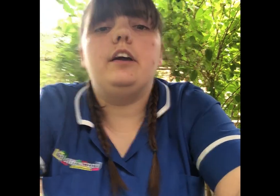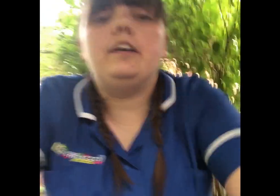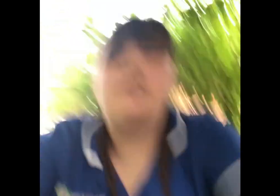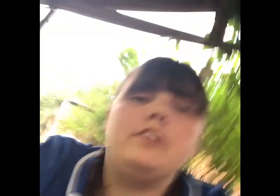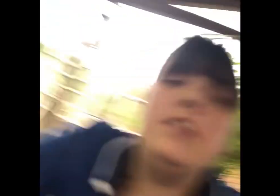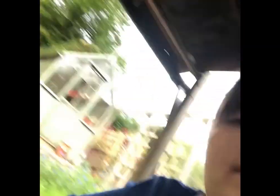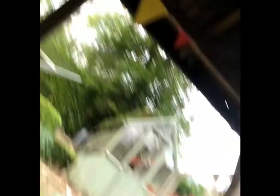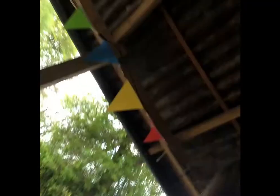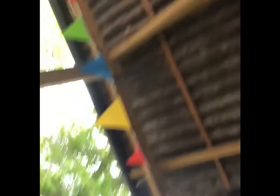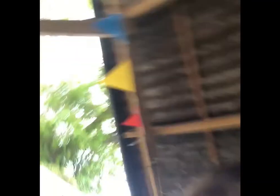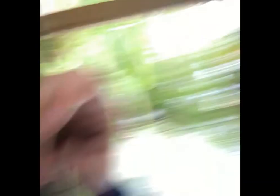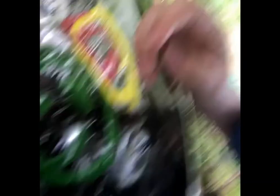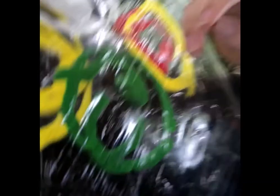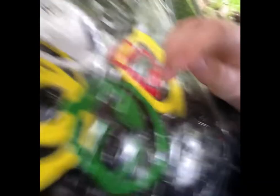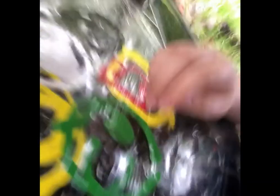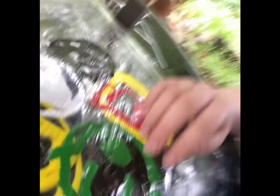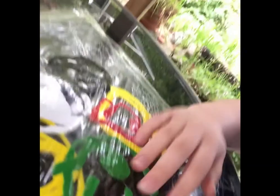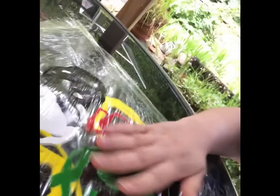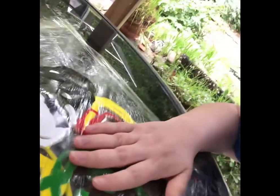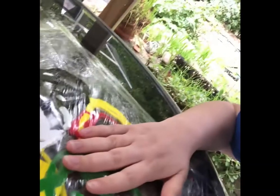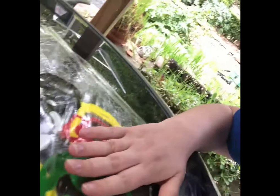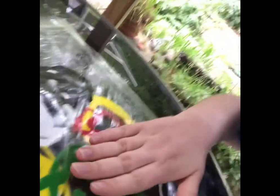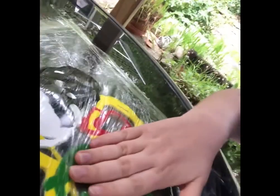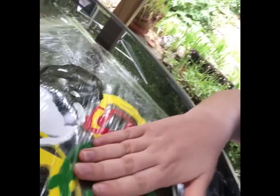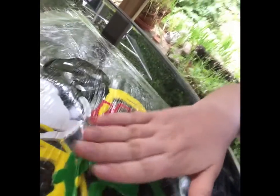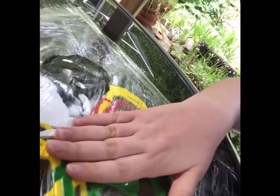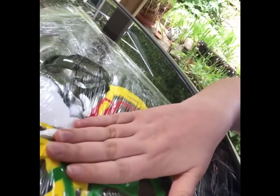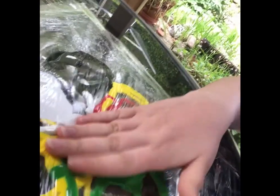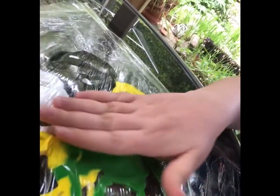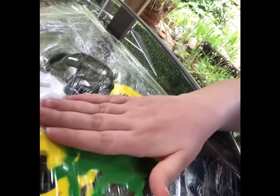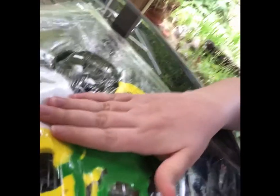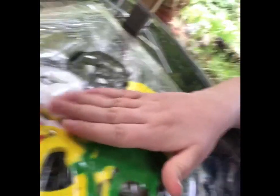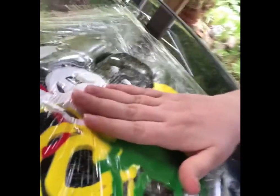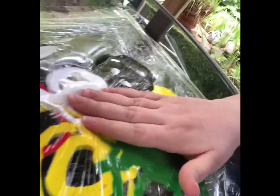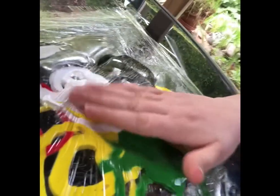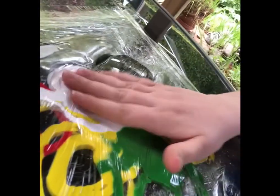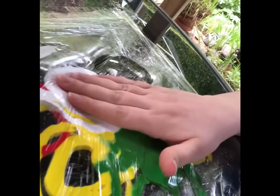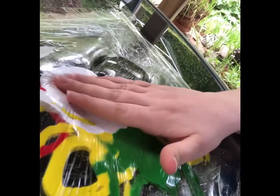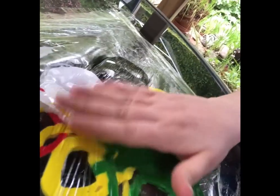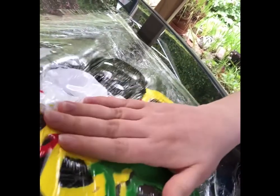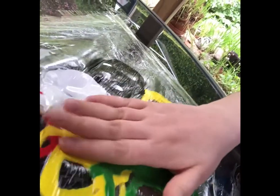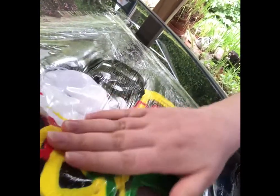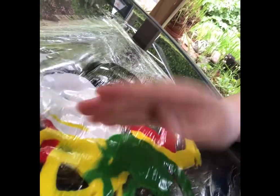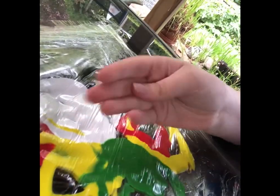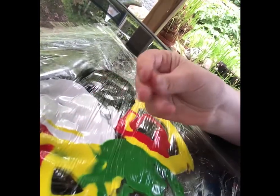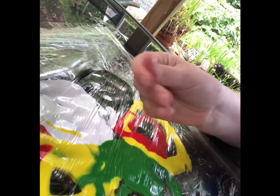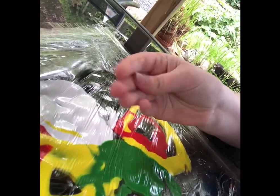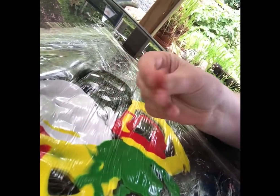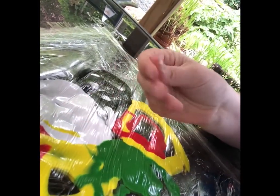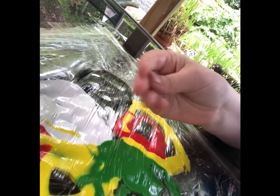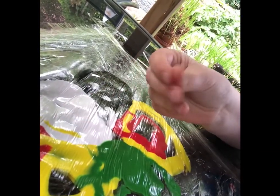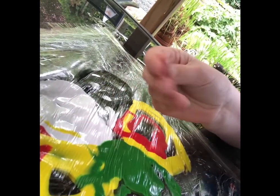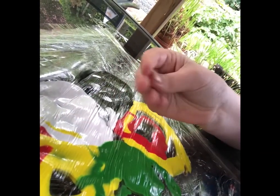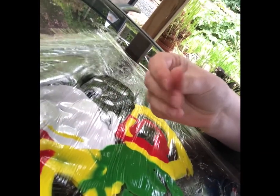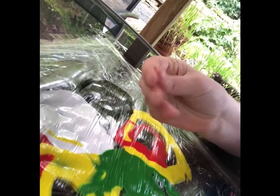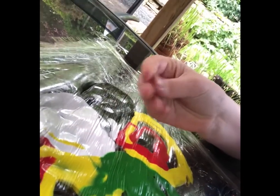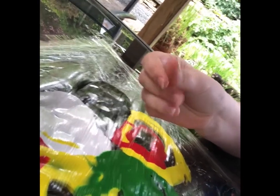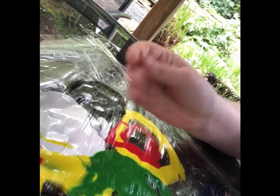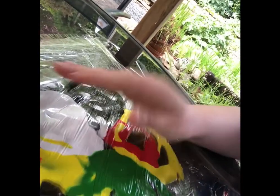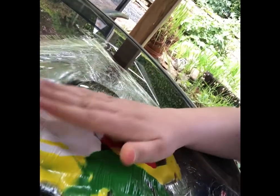as you can see, it's very clean. They simply just touch the paint, mix it together, and it's perfectly clean, which is great for the children who